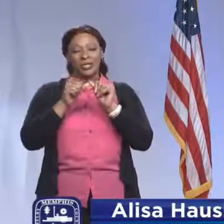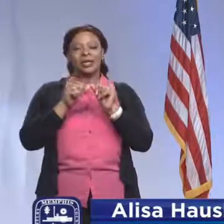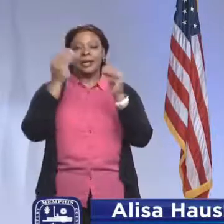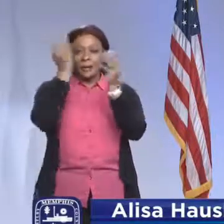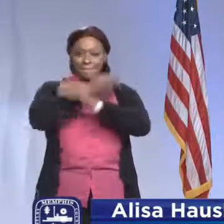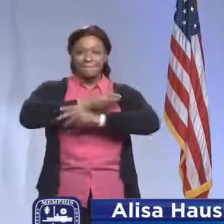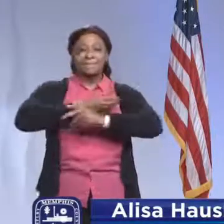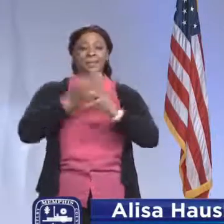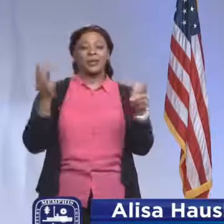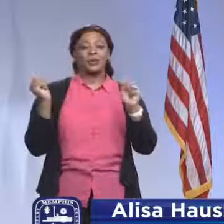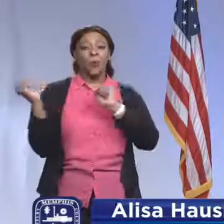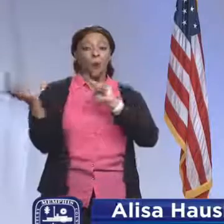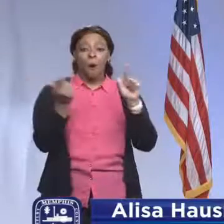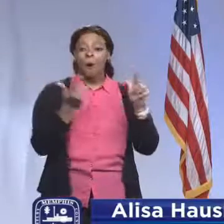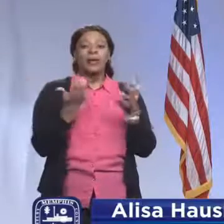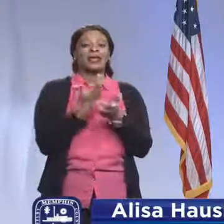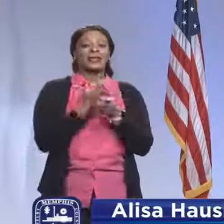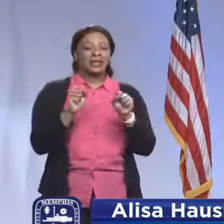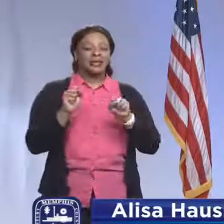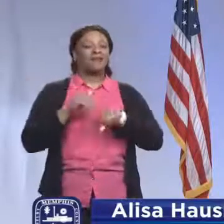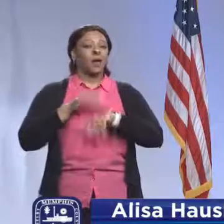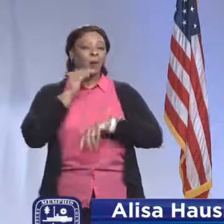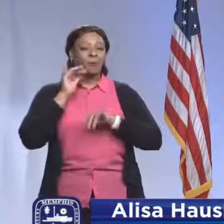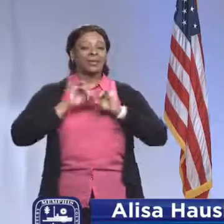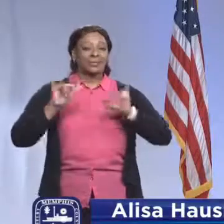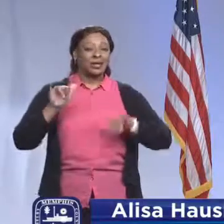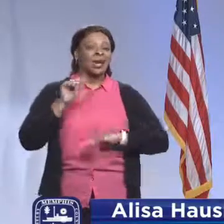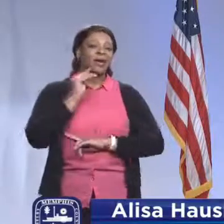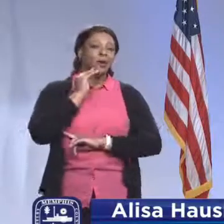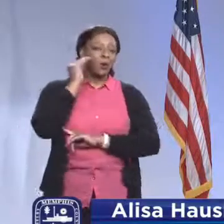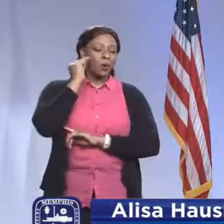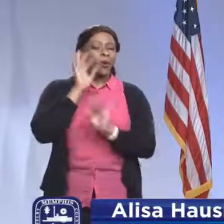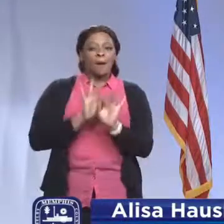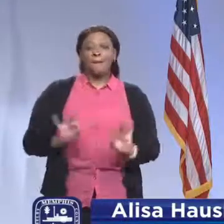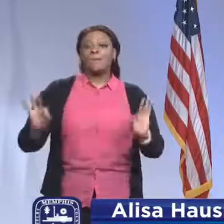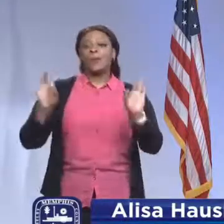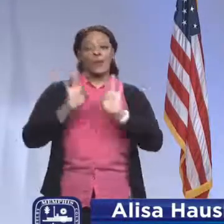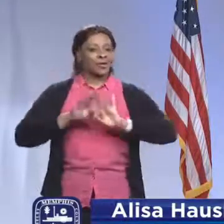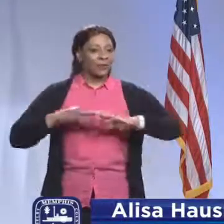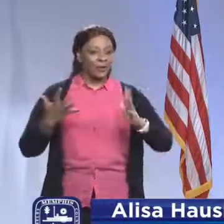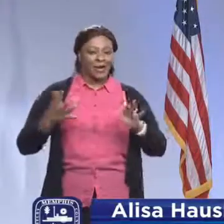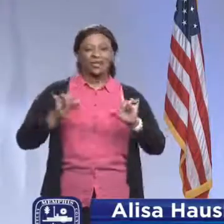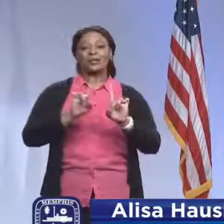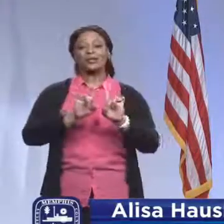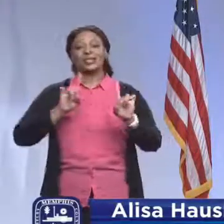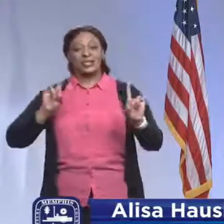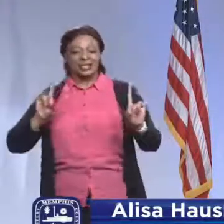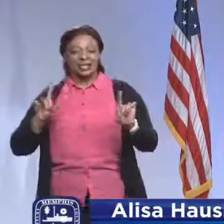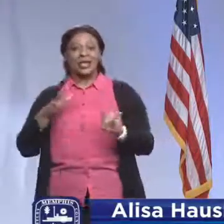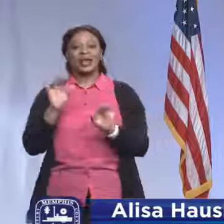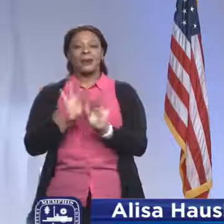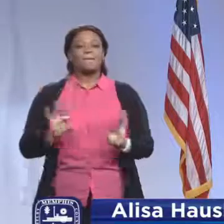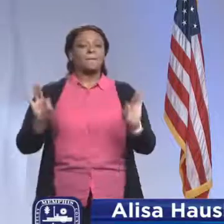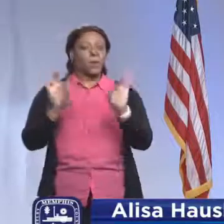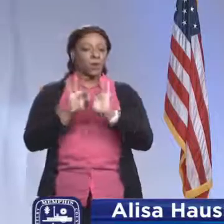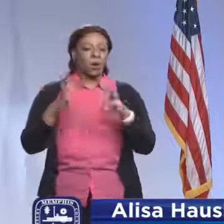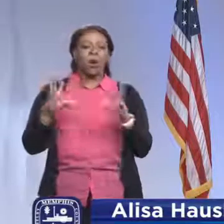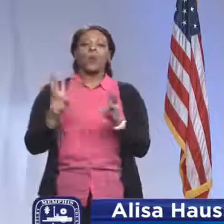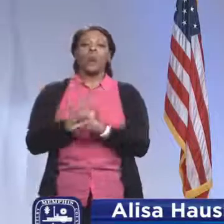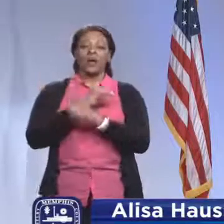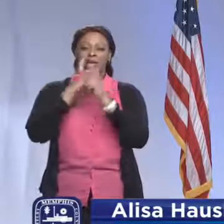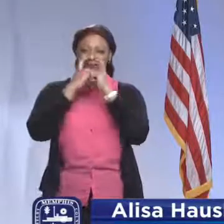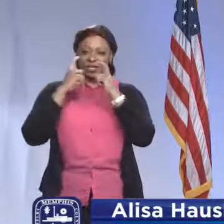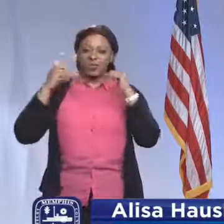messaging around safer at home, stay at home, the importance of social distancing, and particularly the importance of wearing